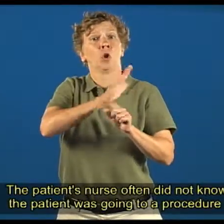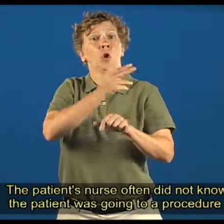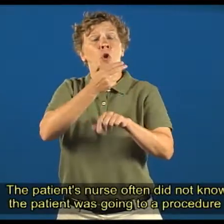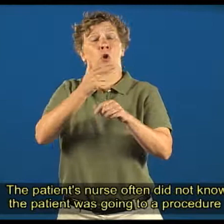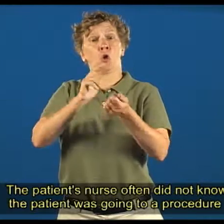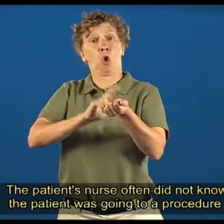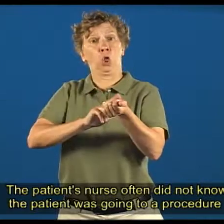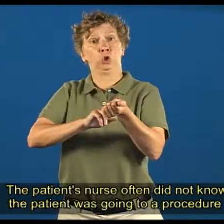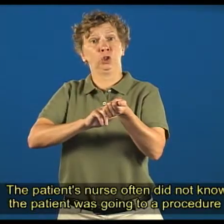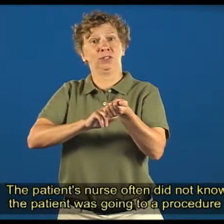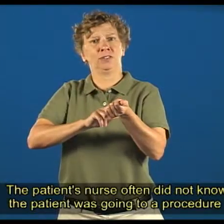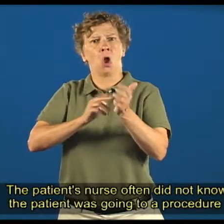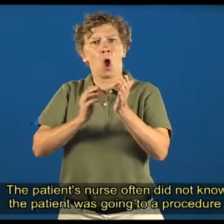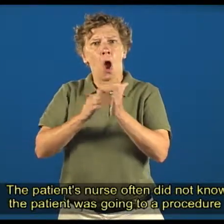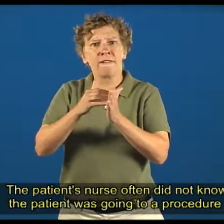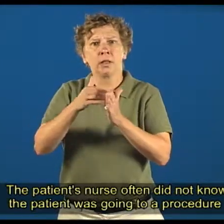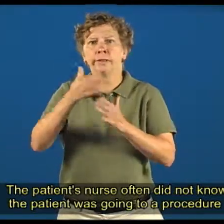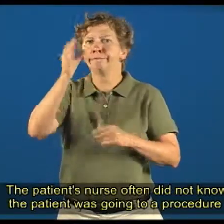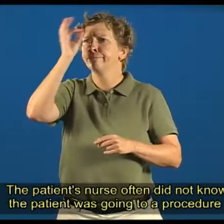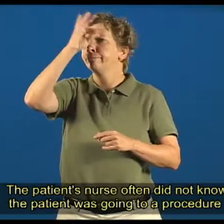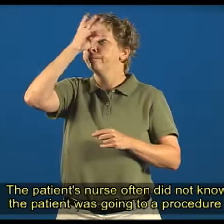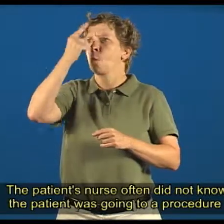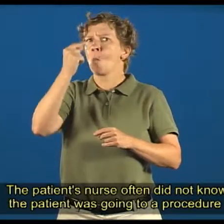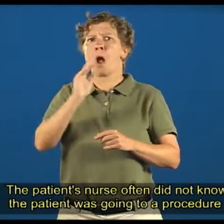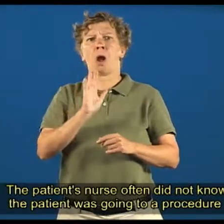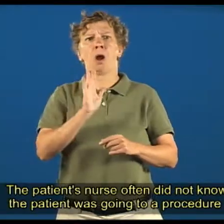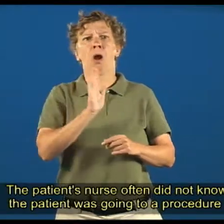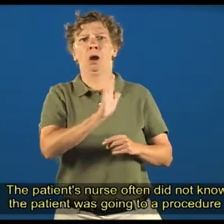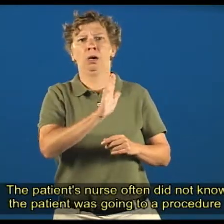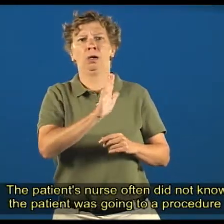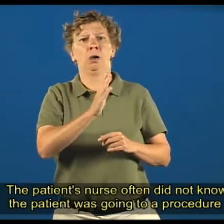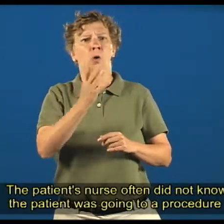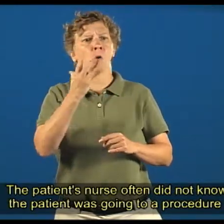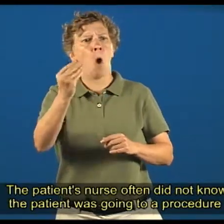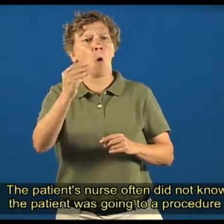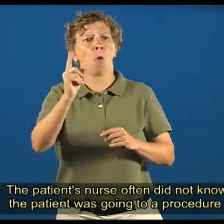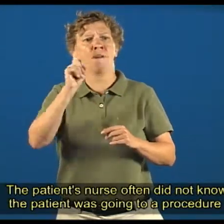The patient's nurse often did not know the patient was going to a procedure.